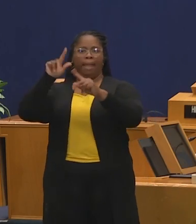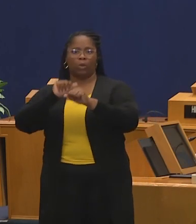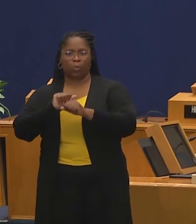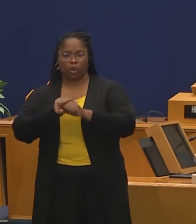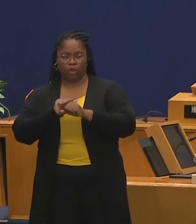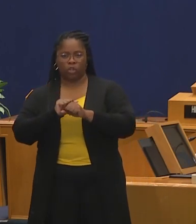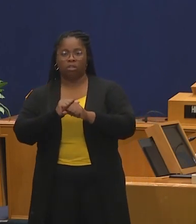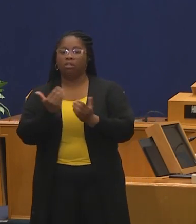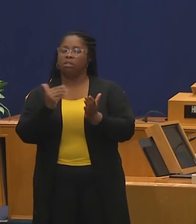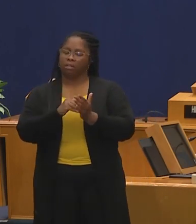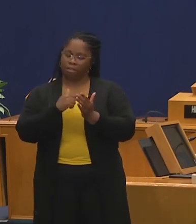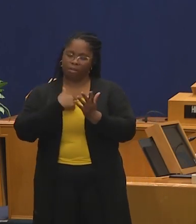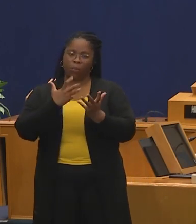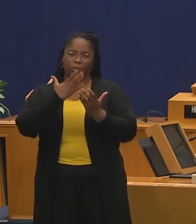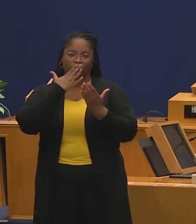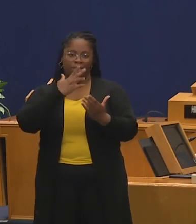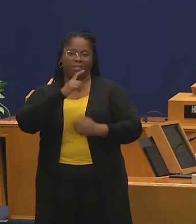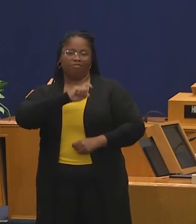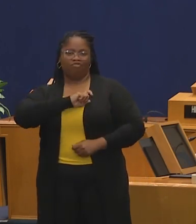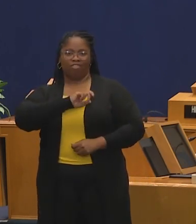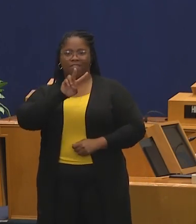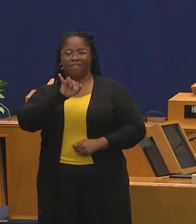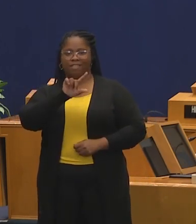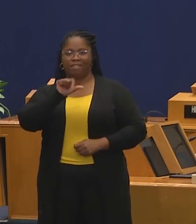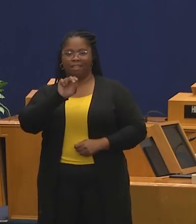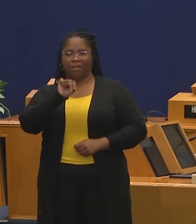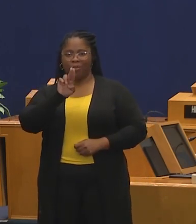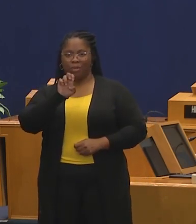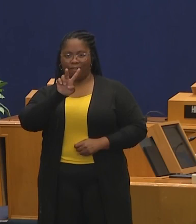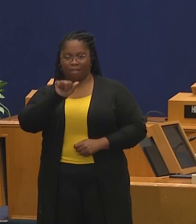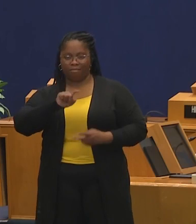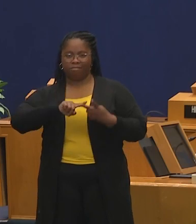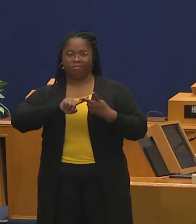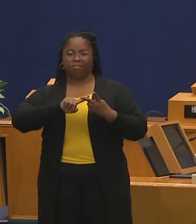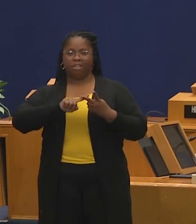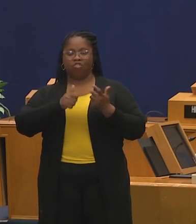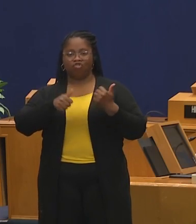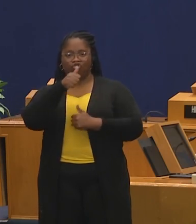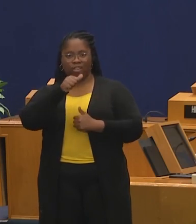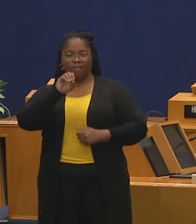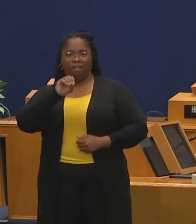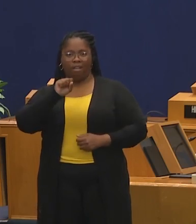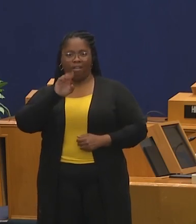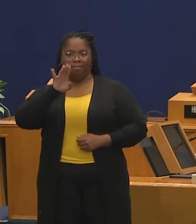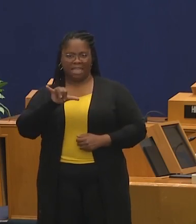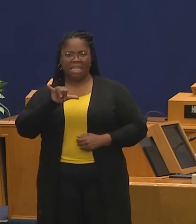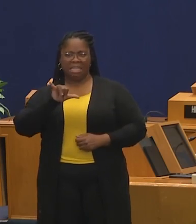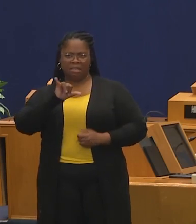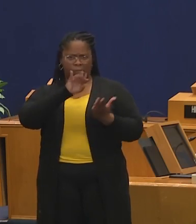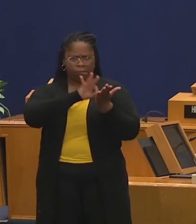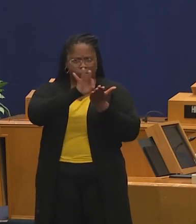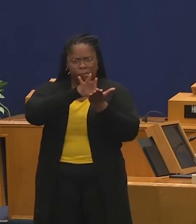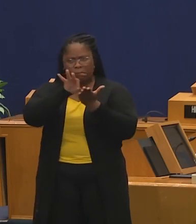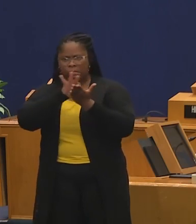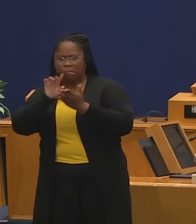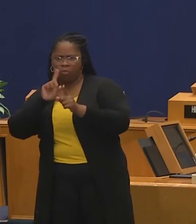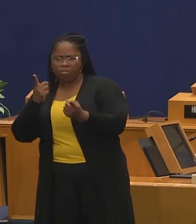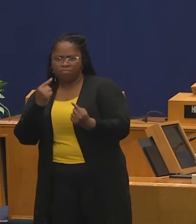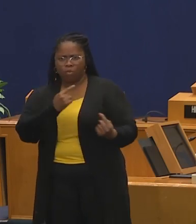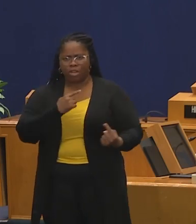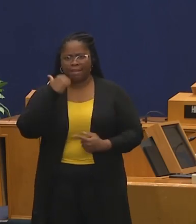once again thank Sheriff Villanueva and Chief Osby for tracking and reporting this data to us every